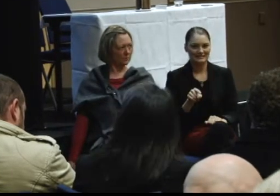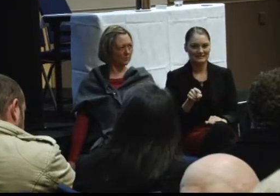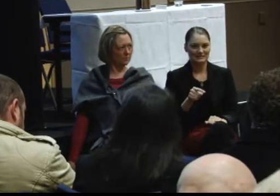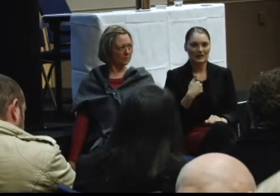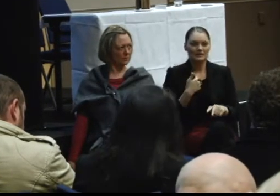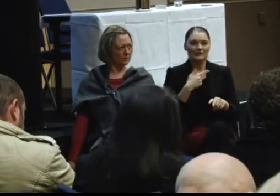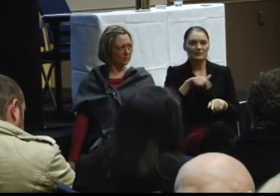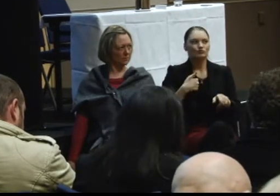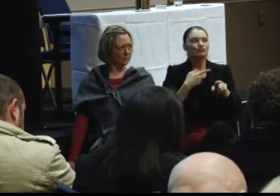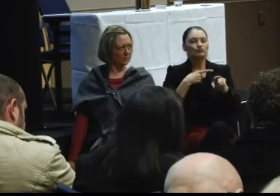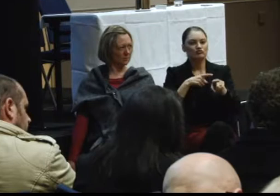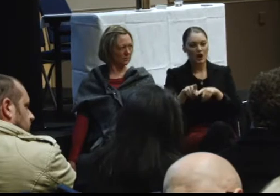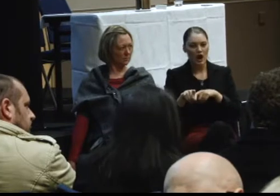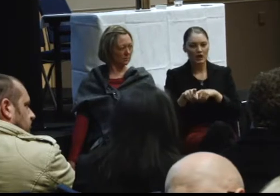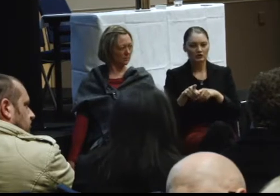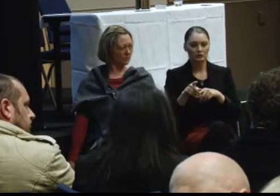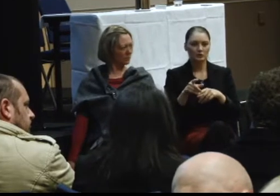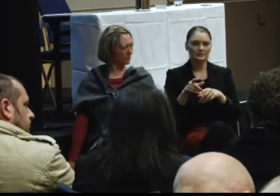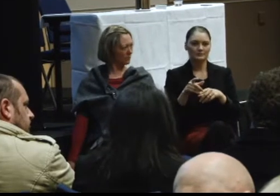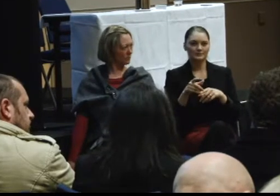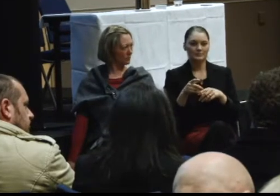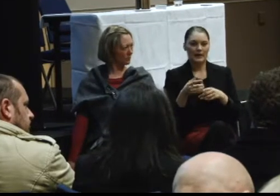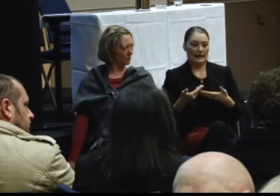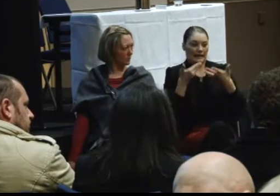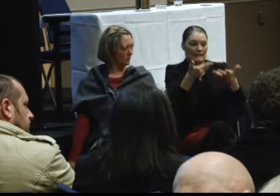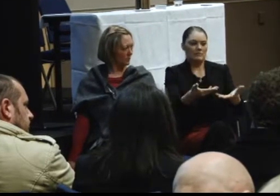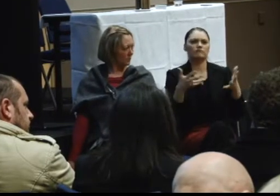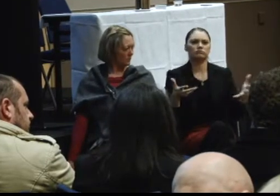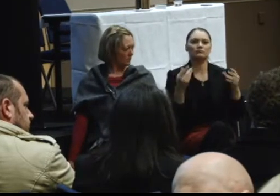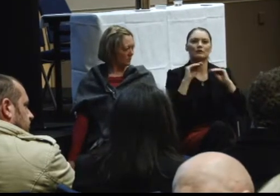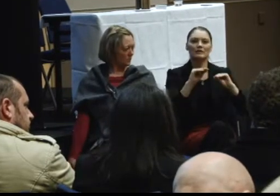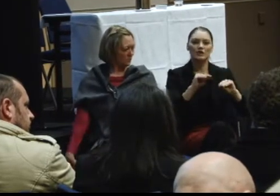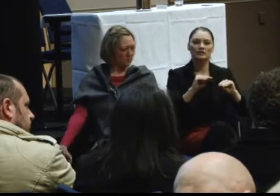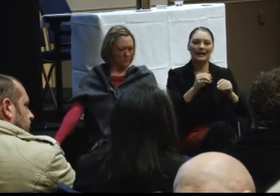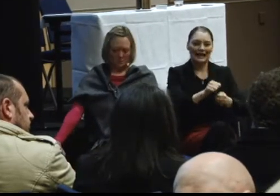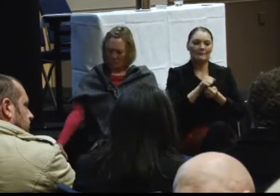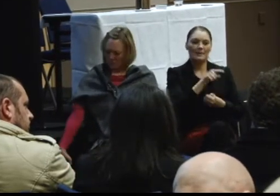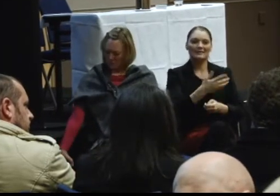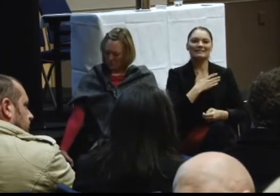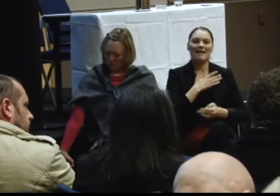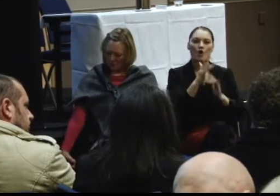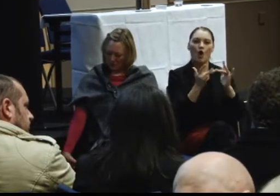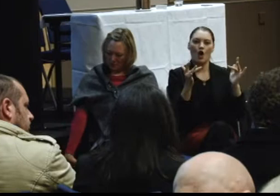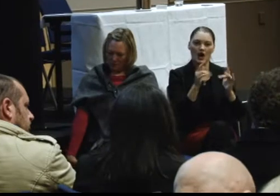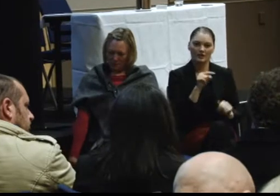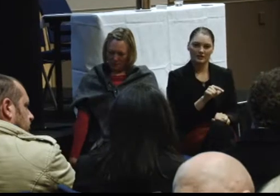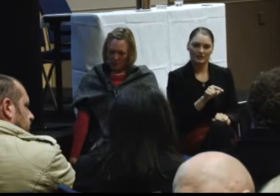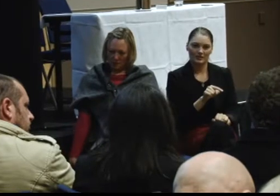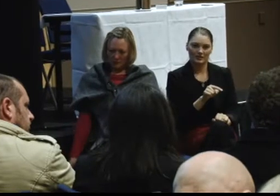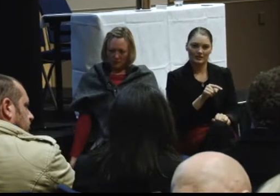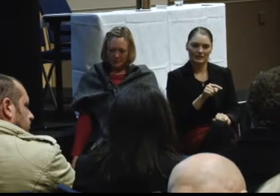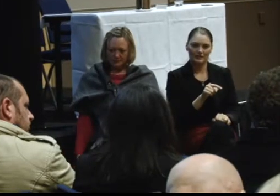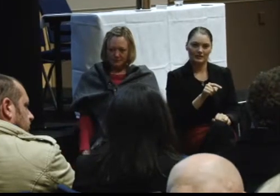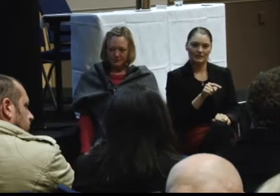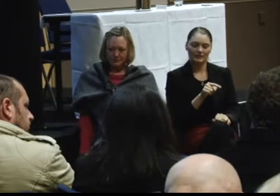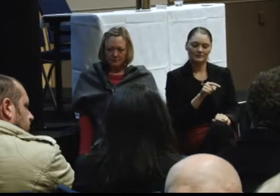We try to put as much education in around keeping the family safe online as possible,